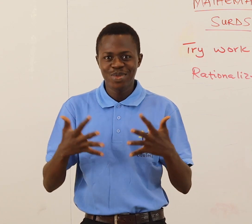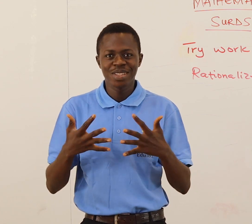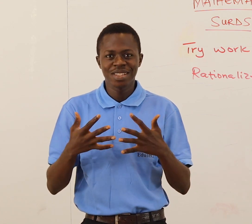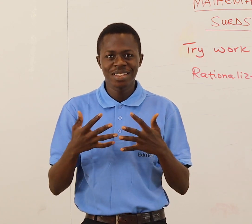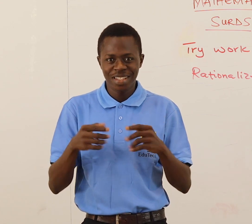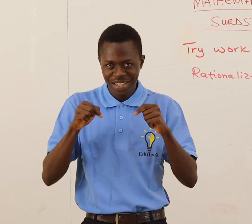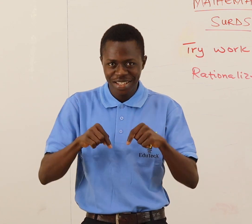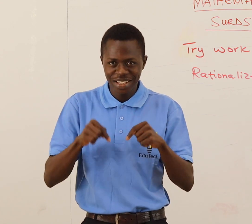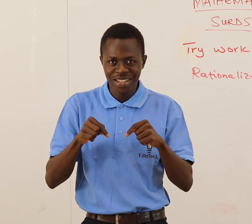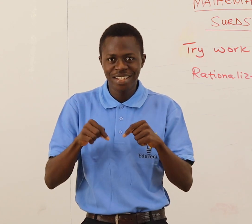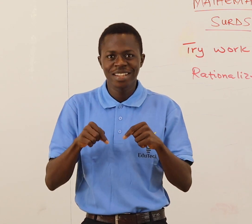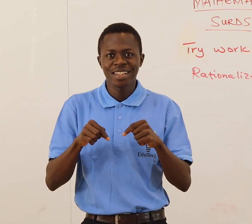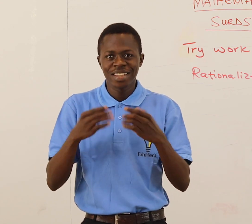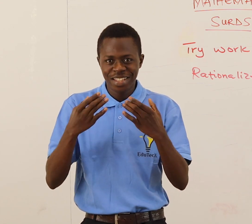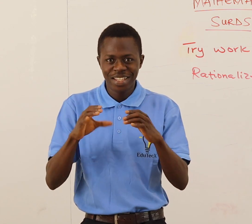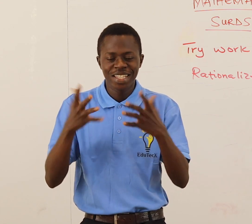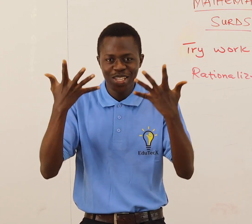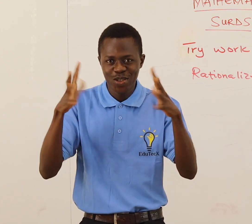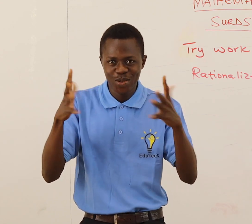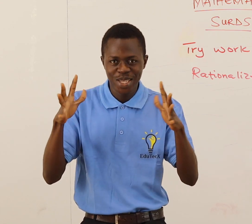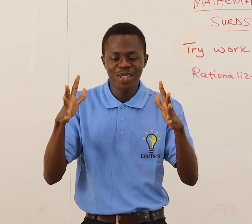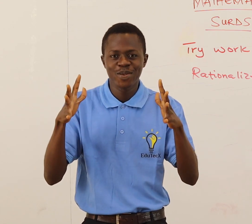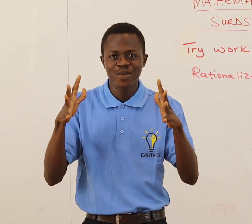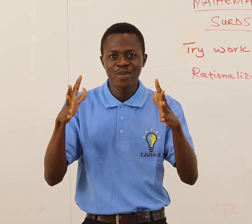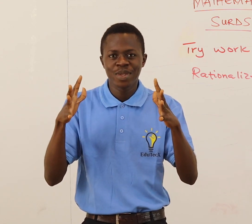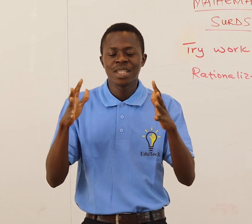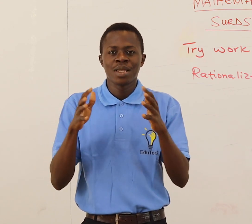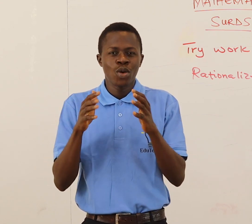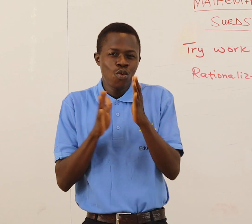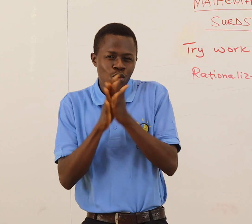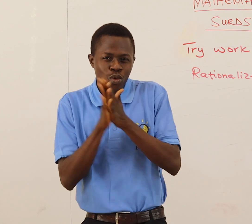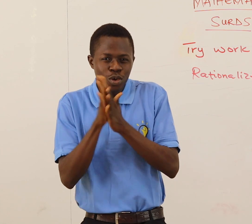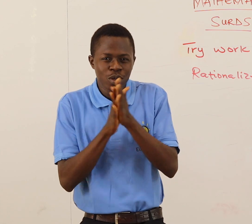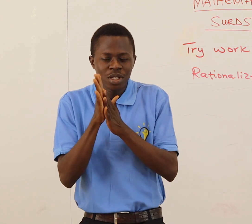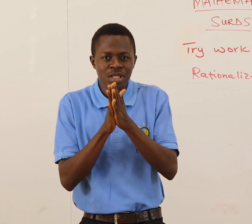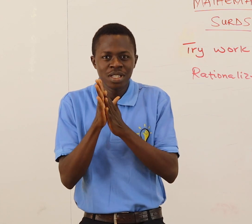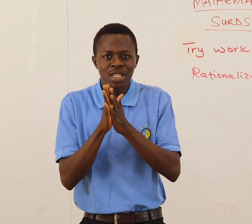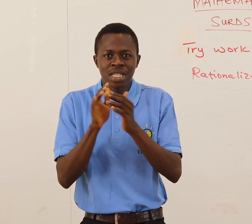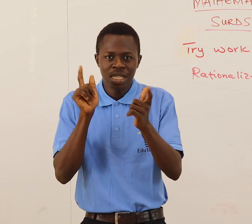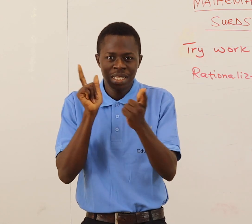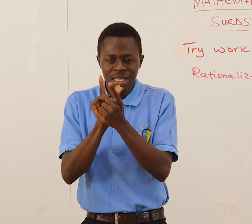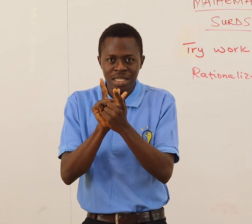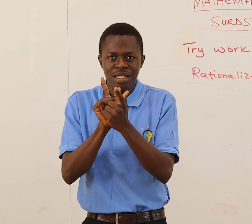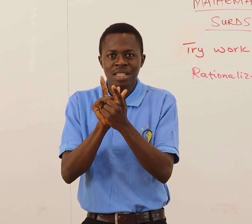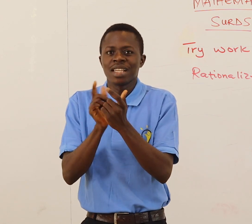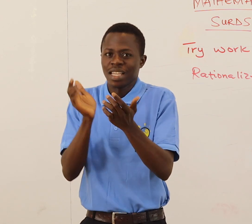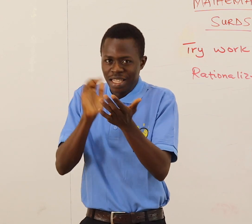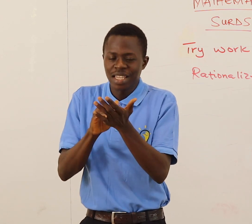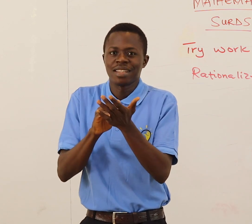expression 5 divided by the square root of the expression. So try your hands on this particular example. All right. I am